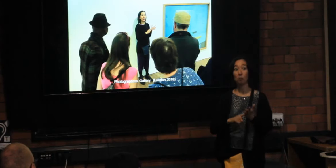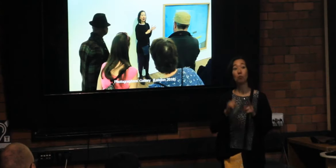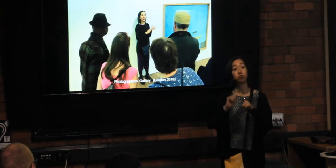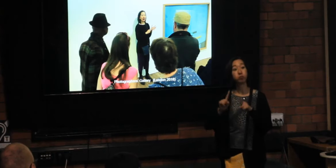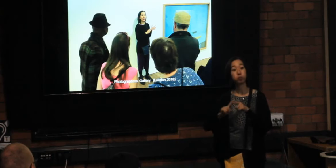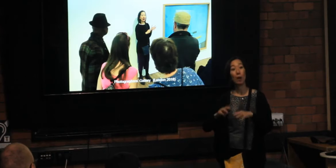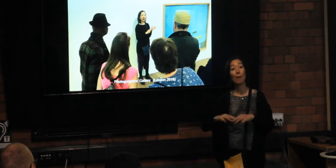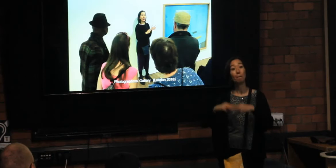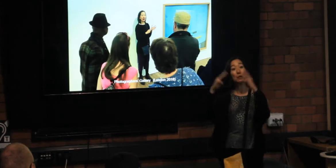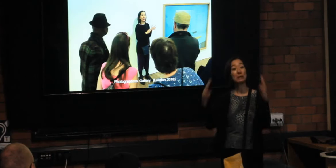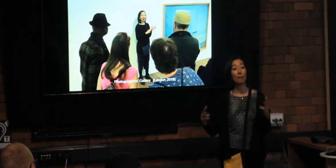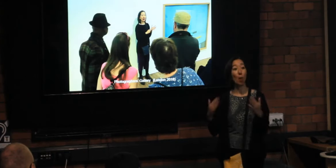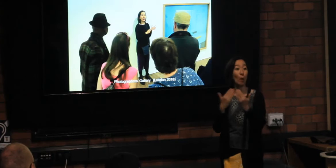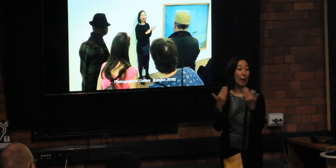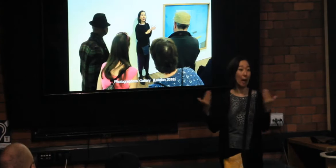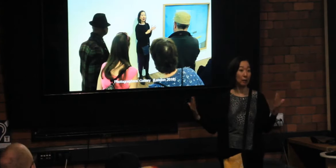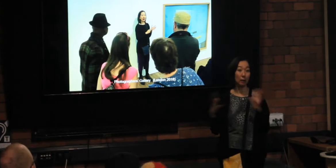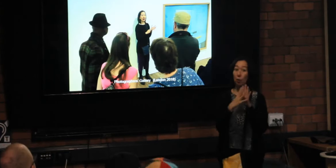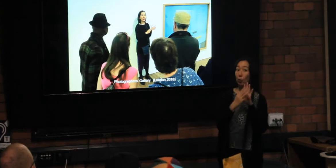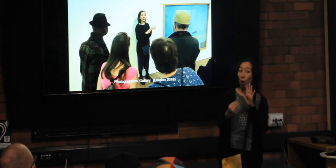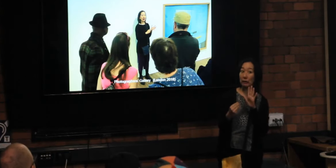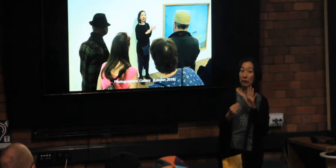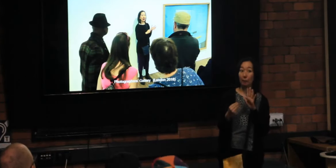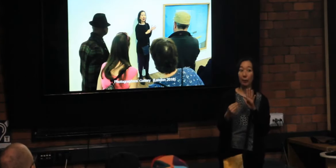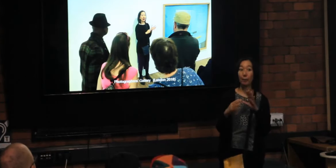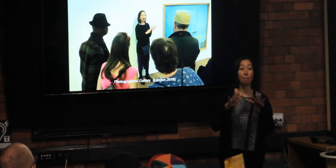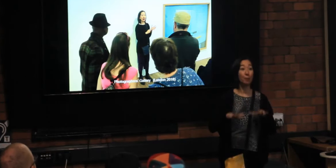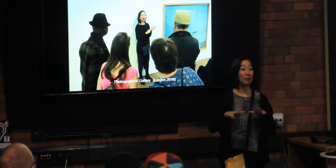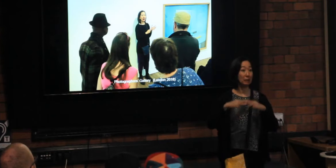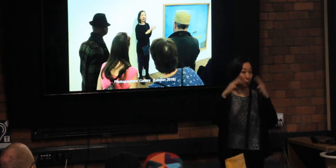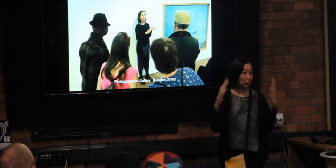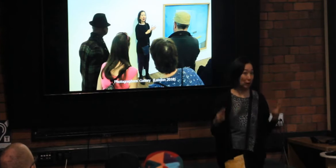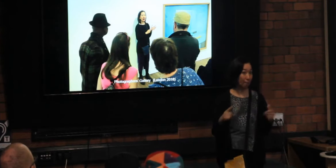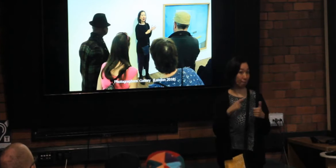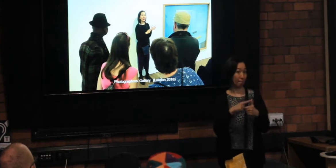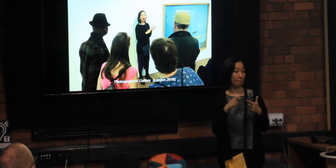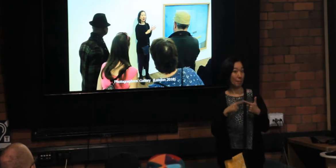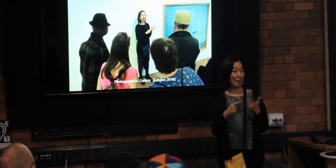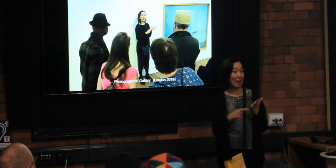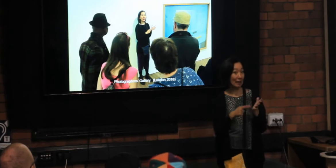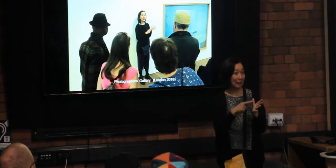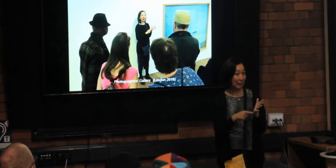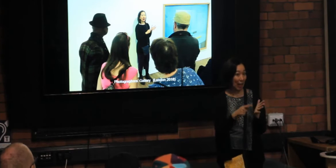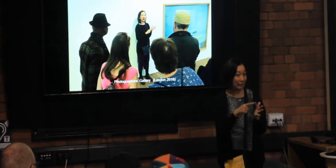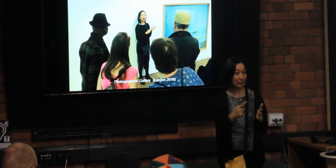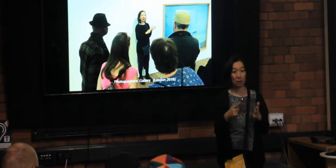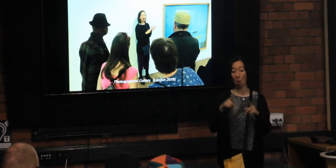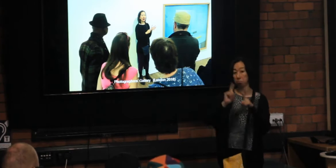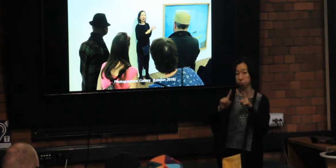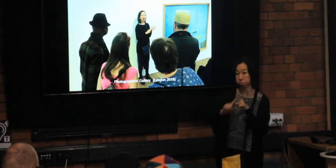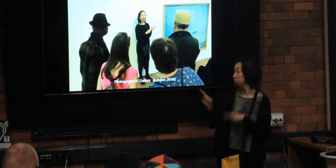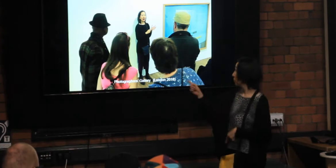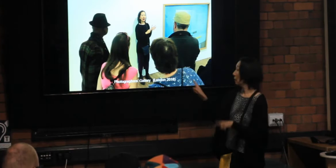previous experience of working as a BSL guide in various galleries and museums, such as the